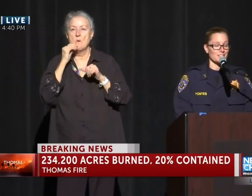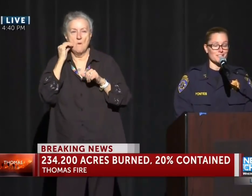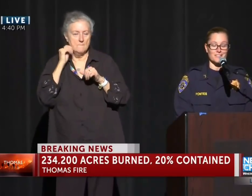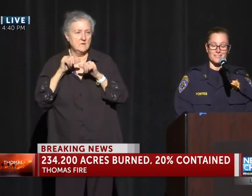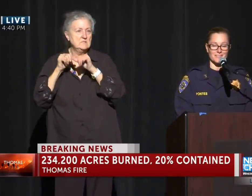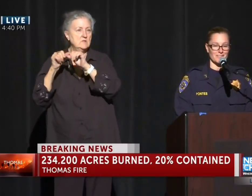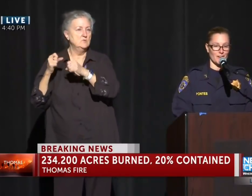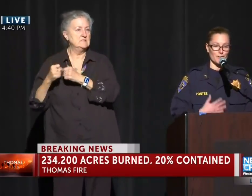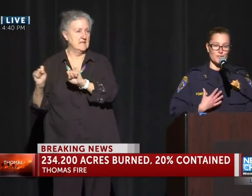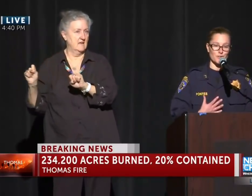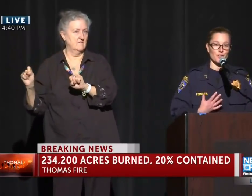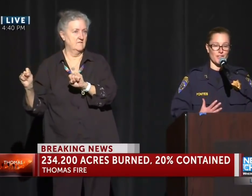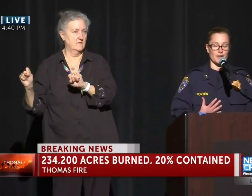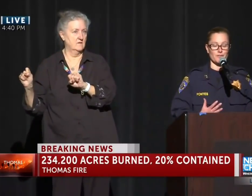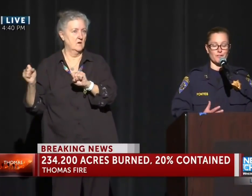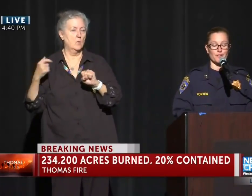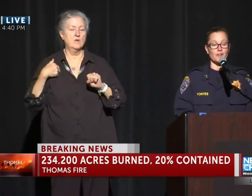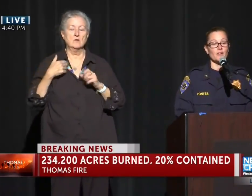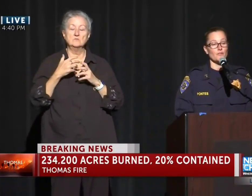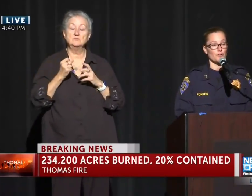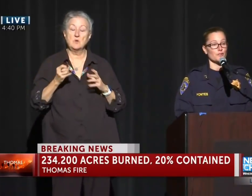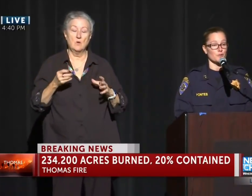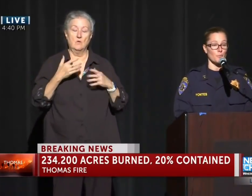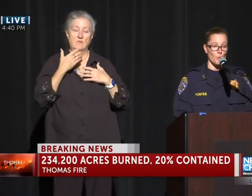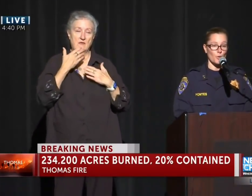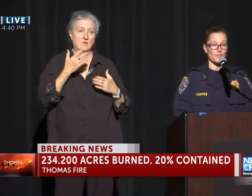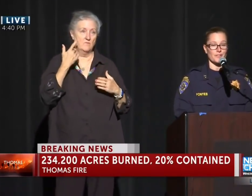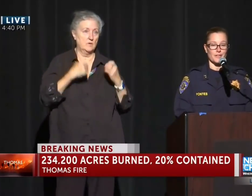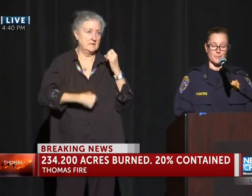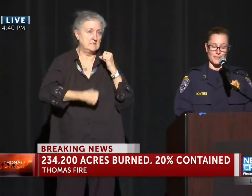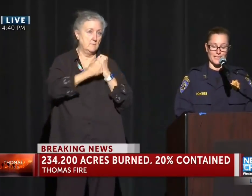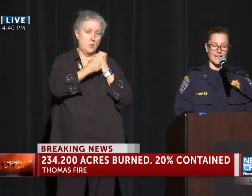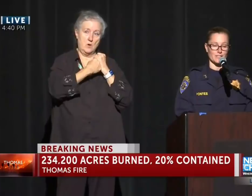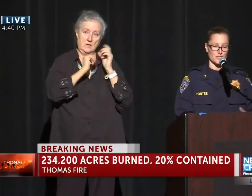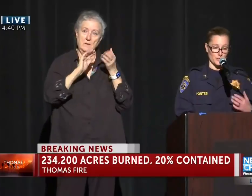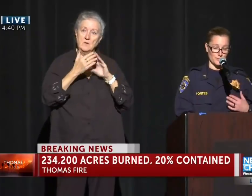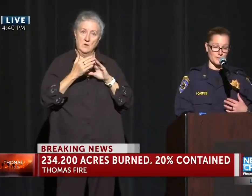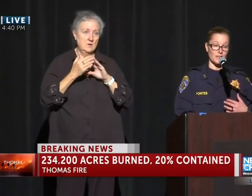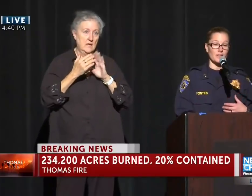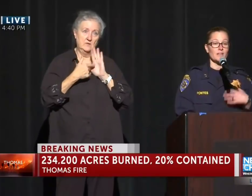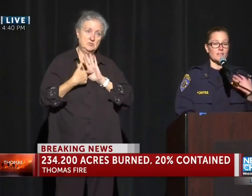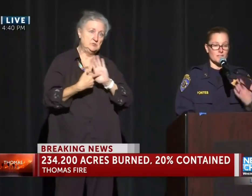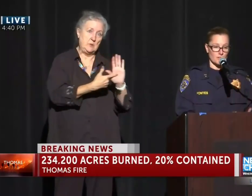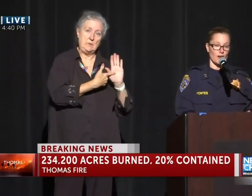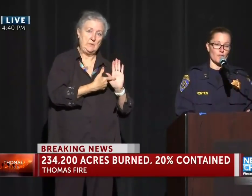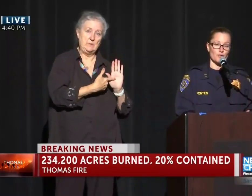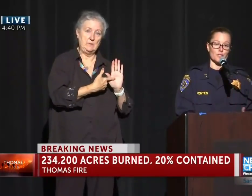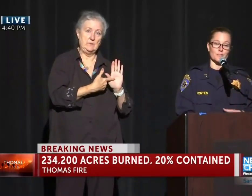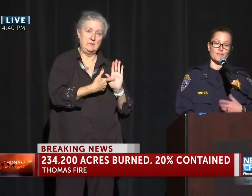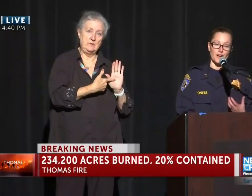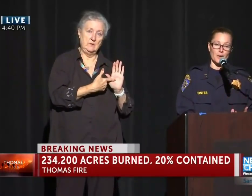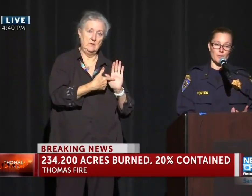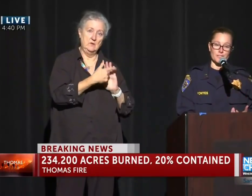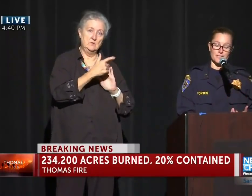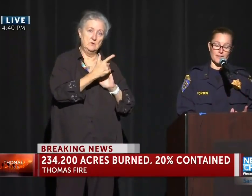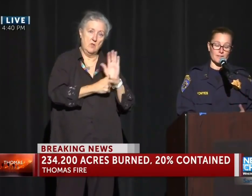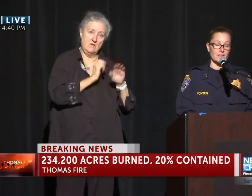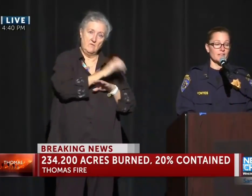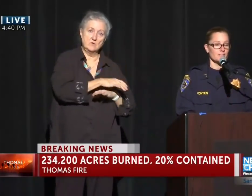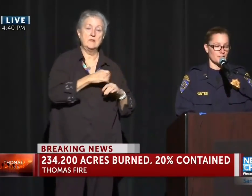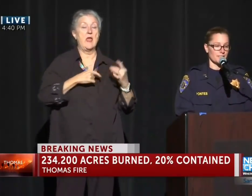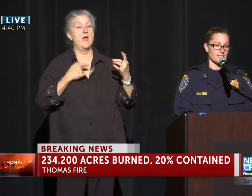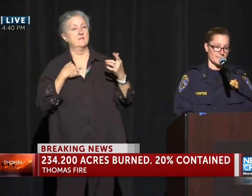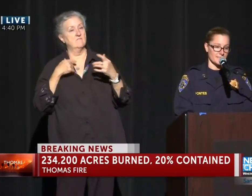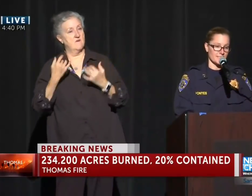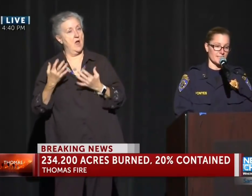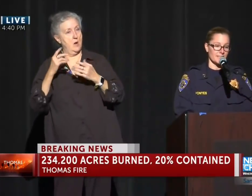And we just are so thankful for the support that the community has shown to law enforcement and fire